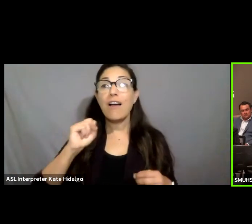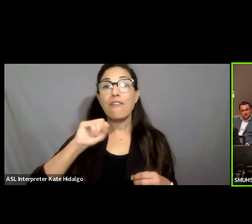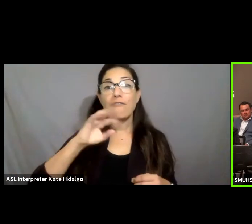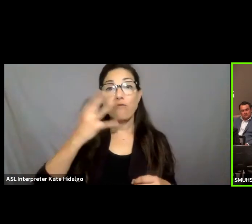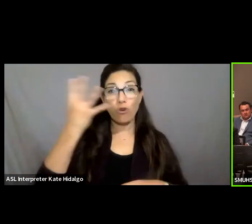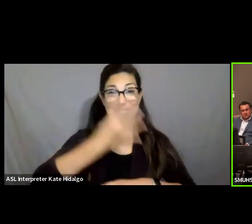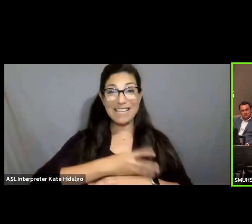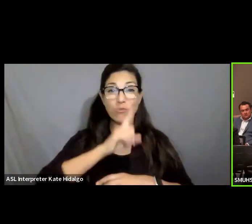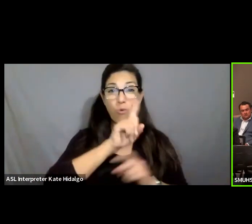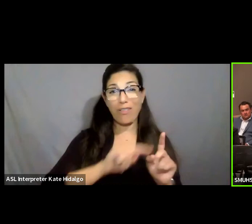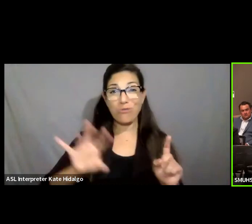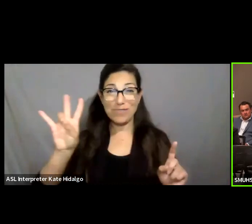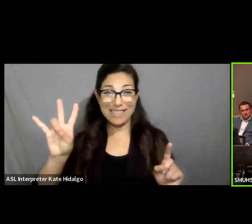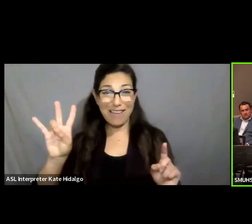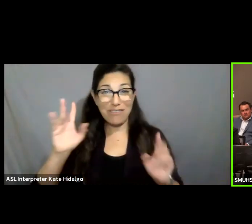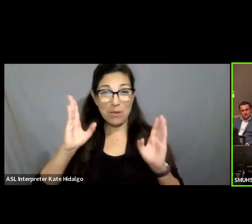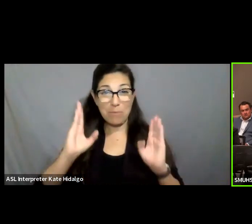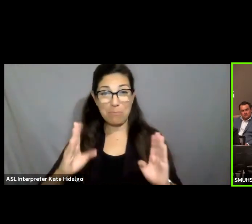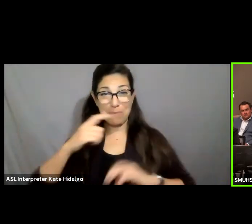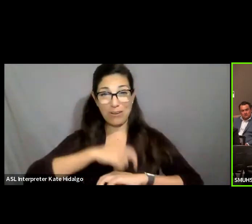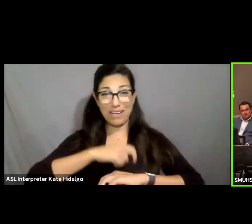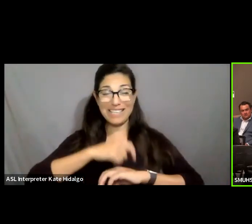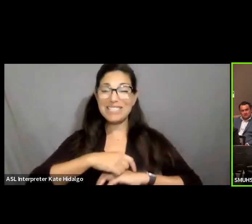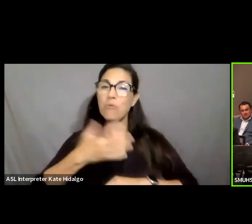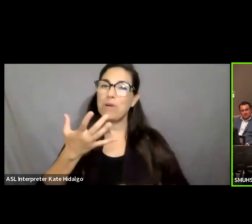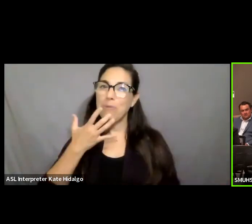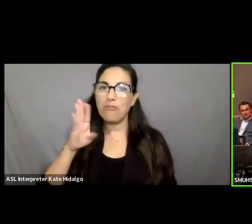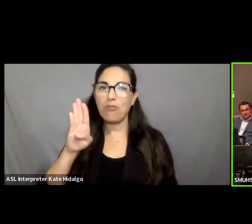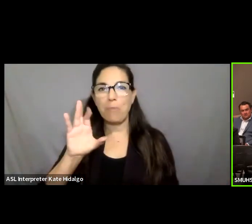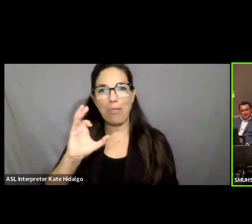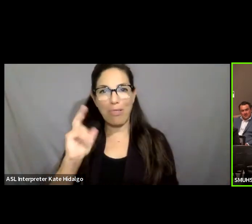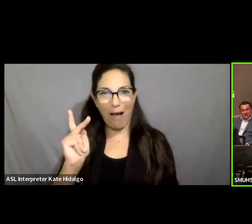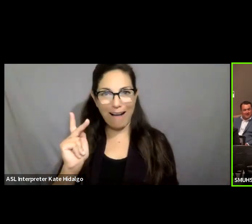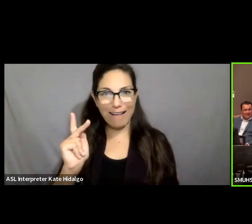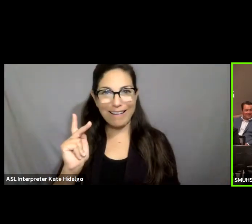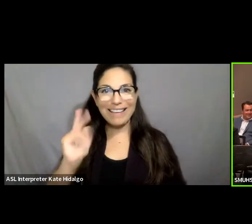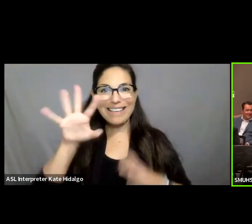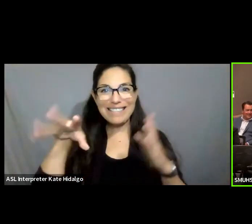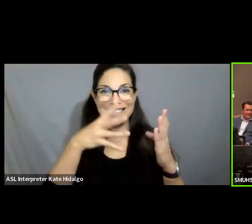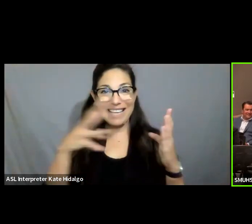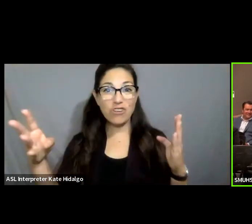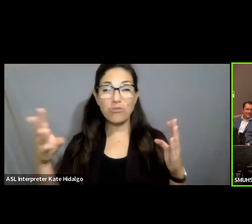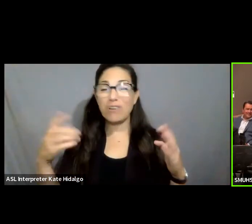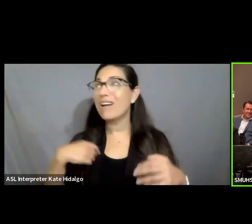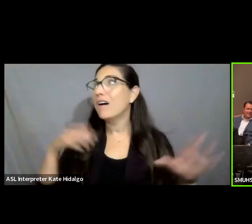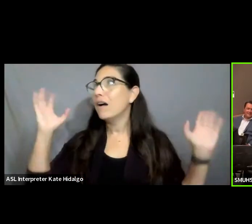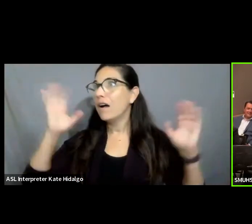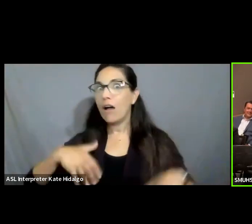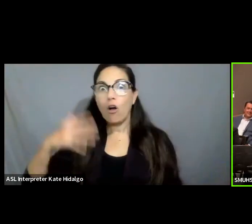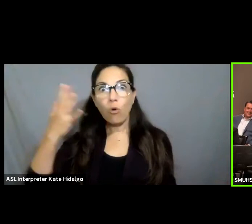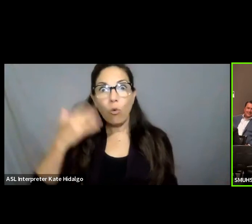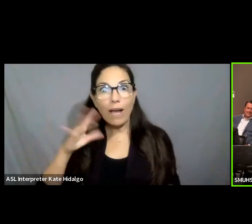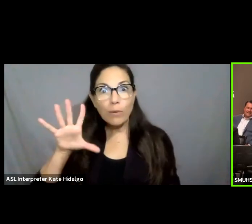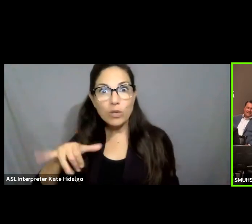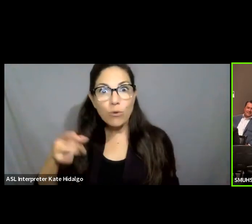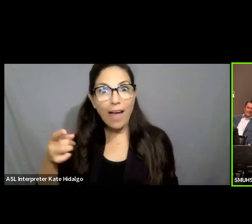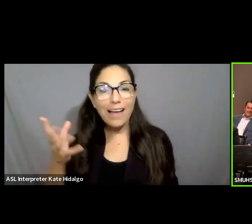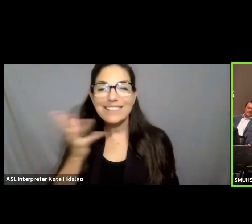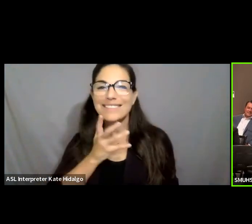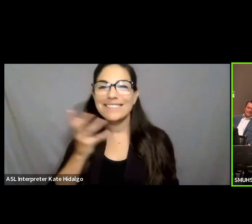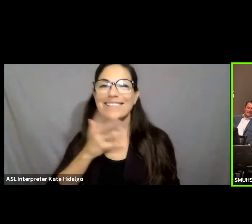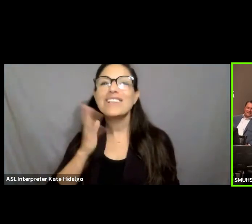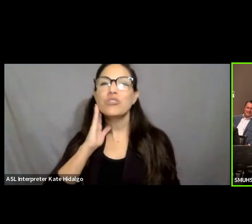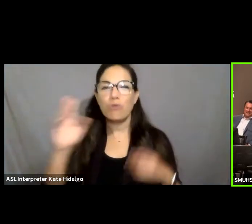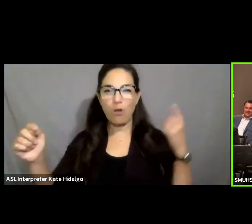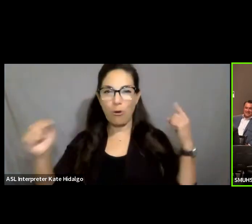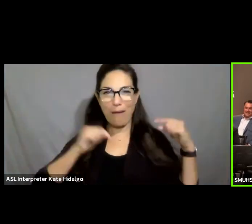periods, that we definitely prefer block schedule. Like, they were like, what were we thinking at that time? And so we're probably going